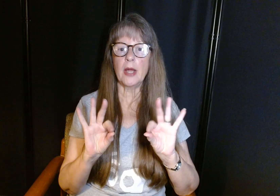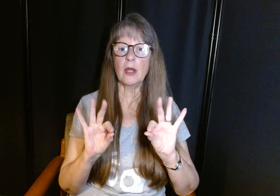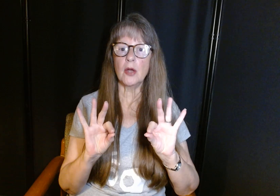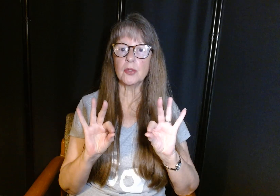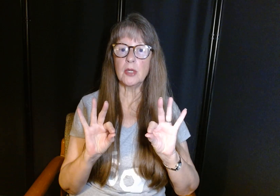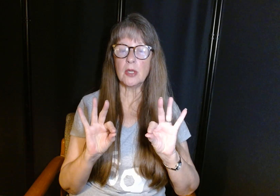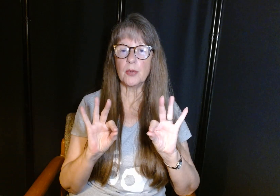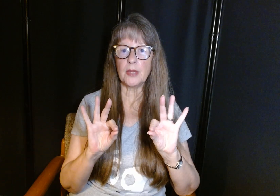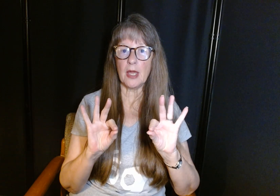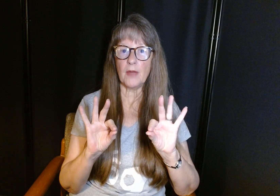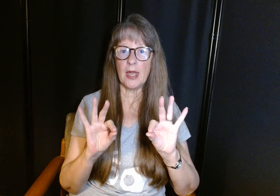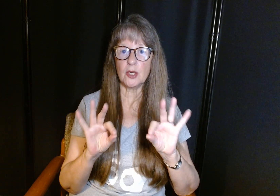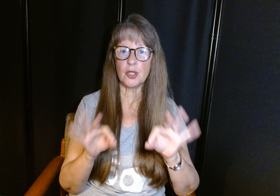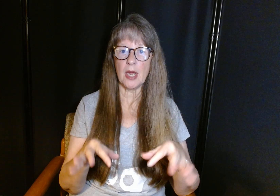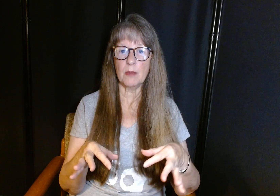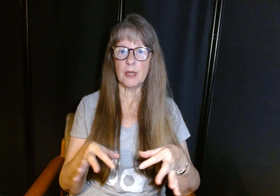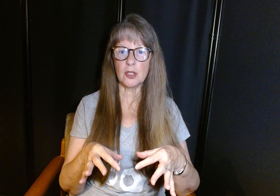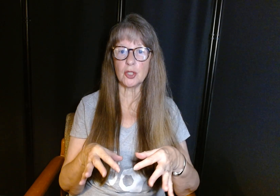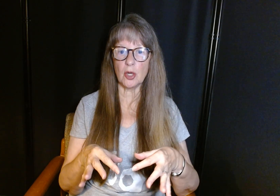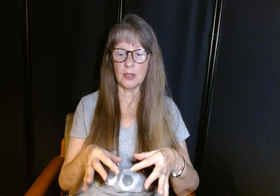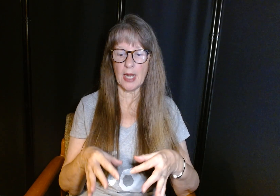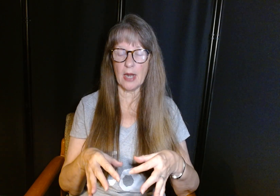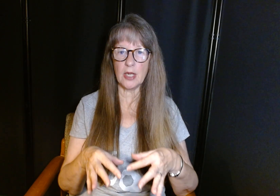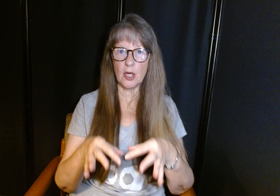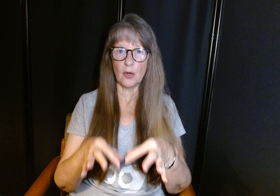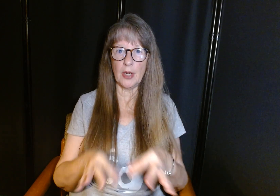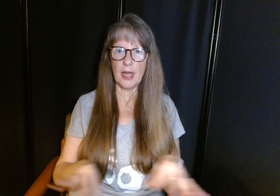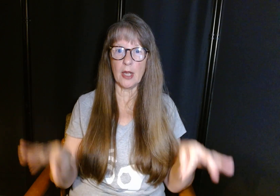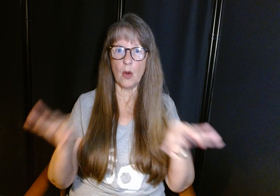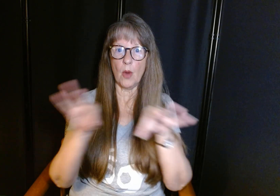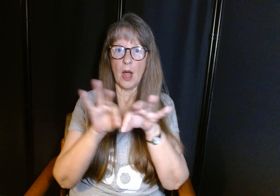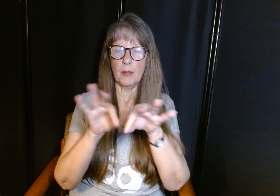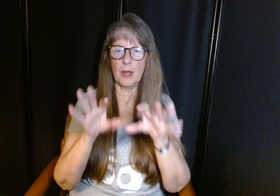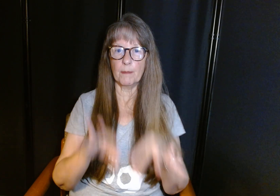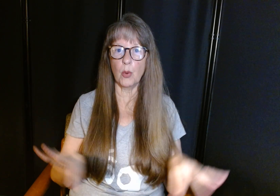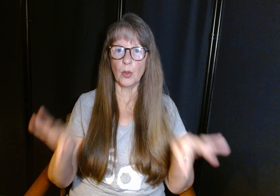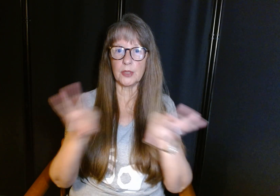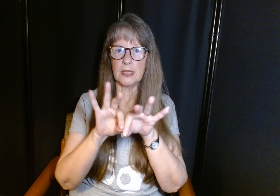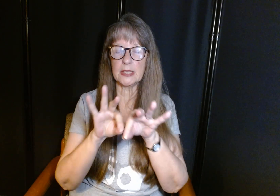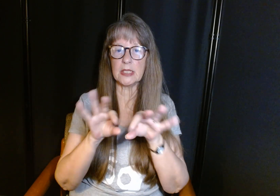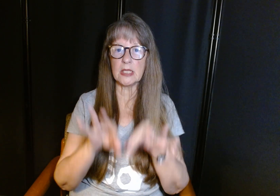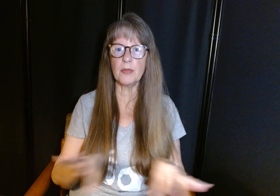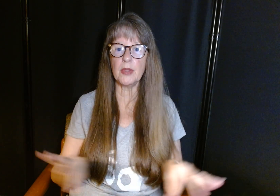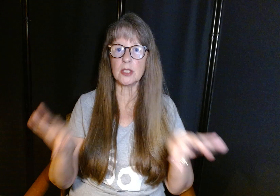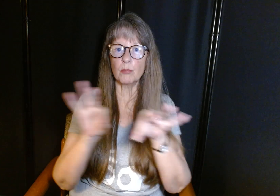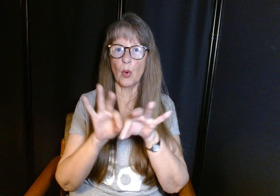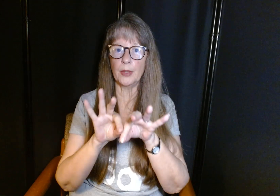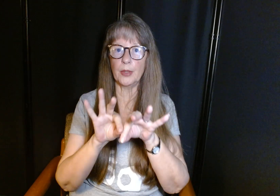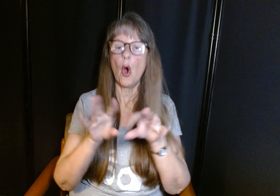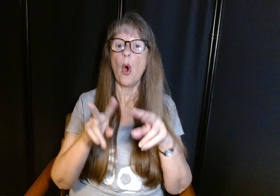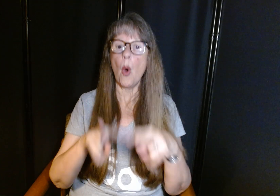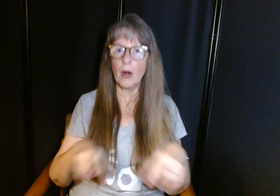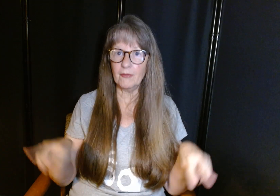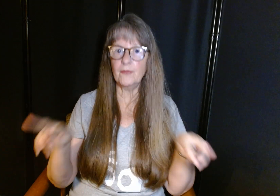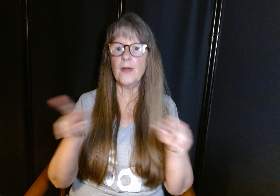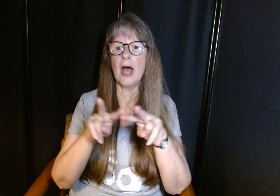also end up with the F hand shape, but I start down here and I go up. Important. This is something that's important or a